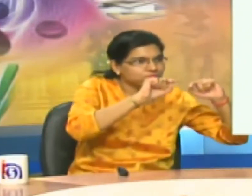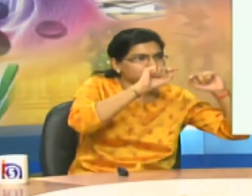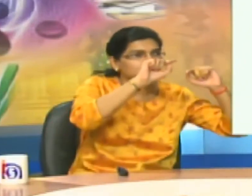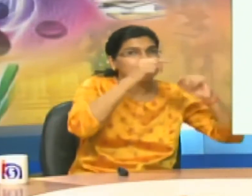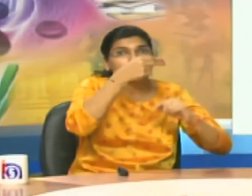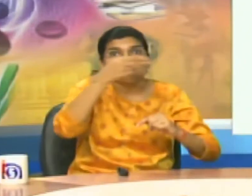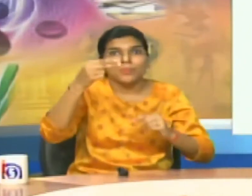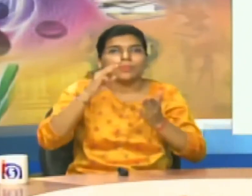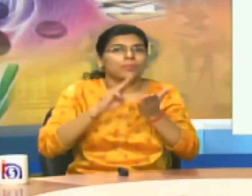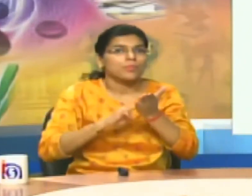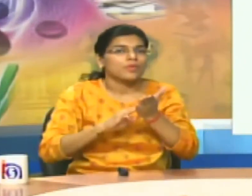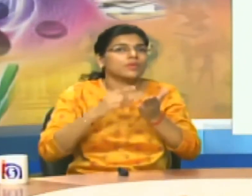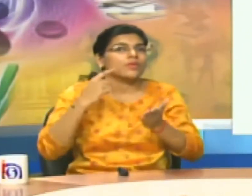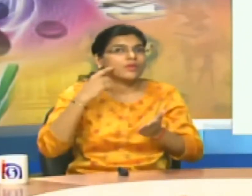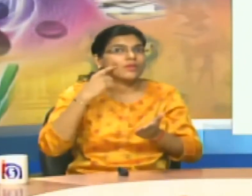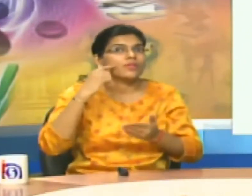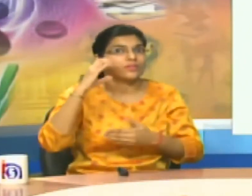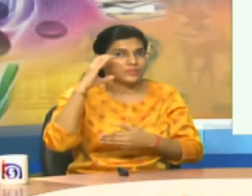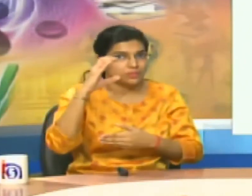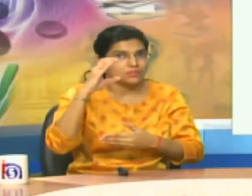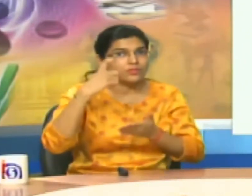When you click on that button,